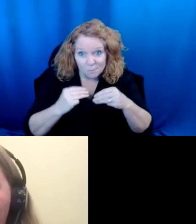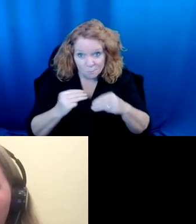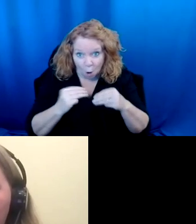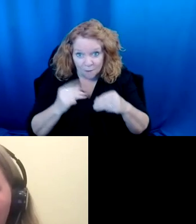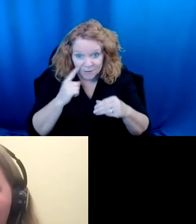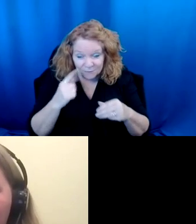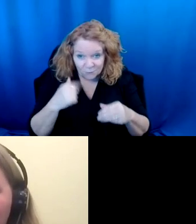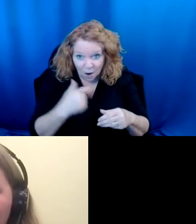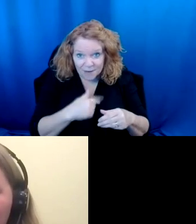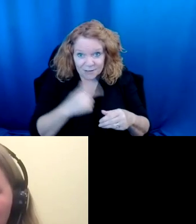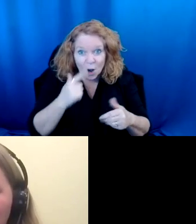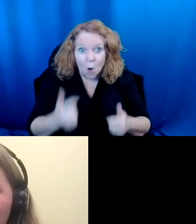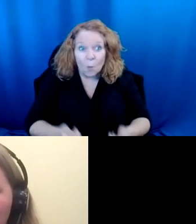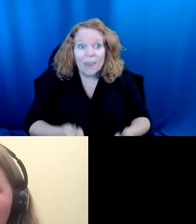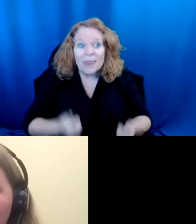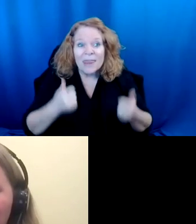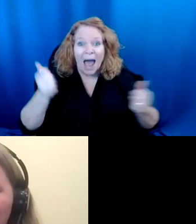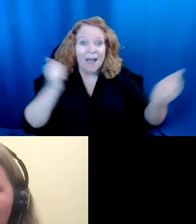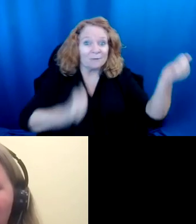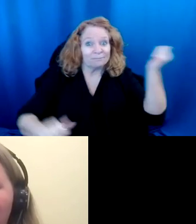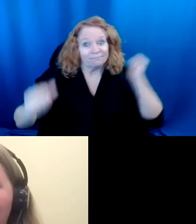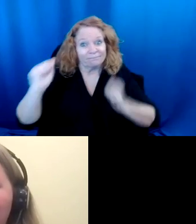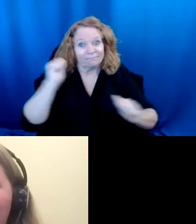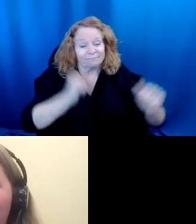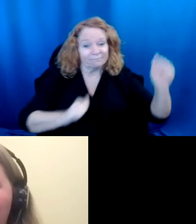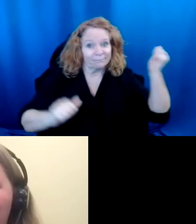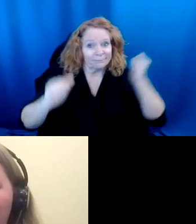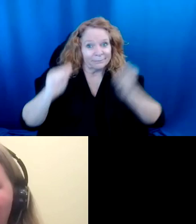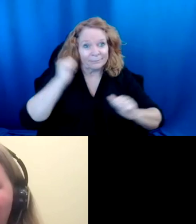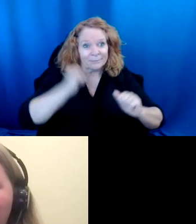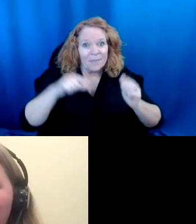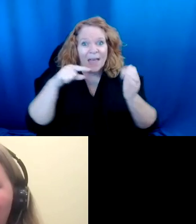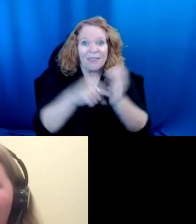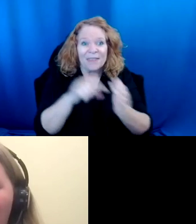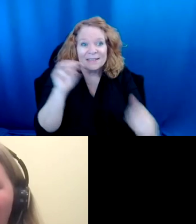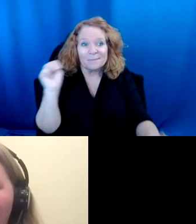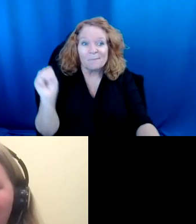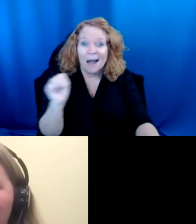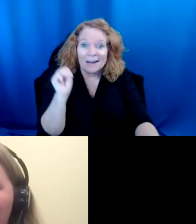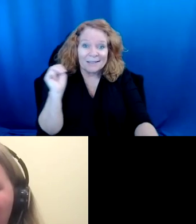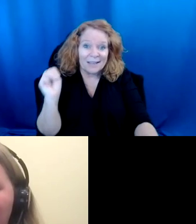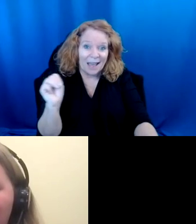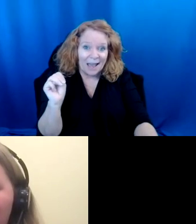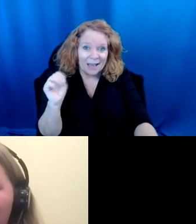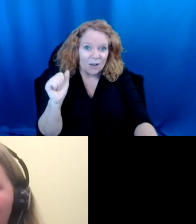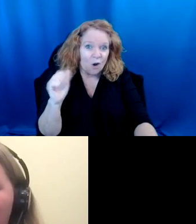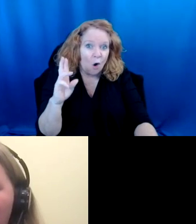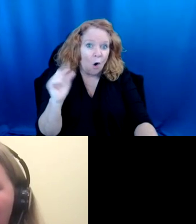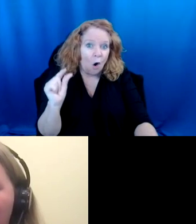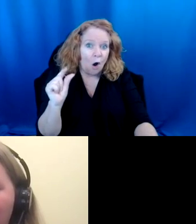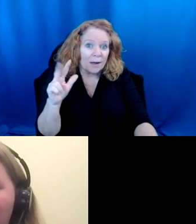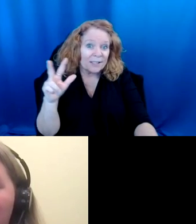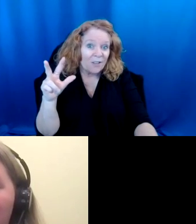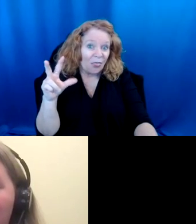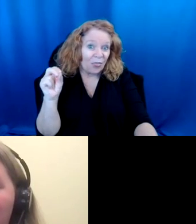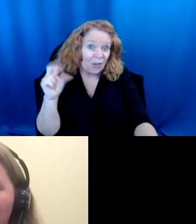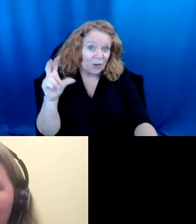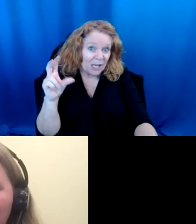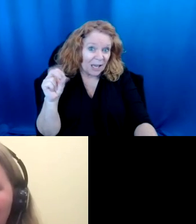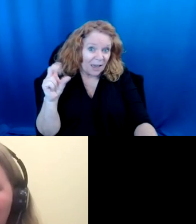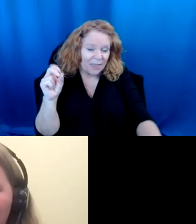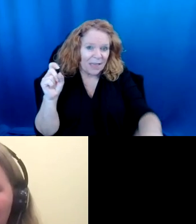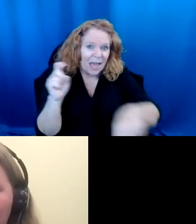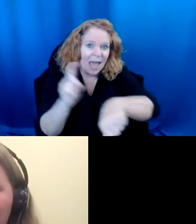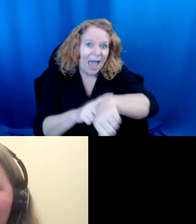be doing a live broadcast of the Storytime Show this coming Monday, August 30th, and that will happen at